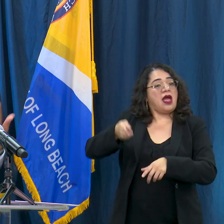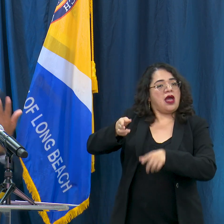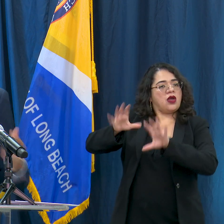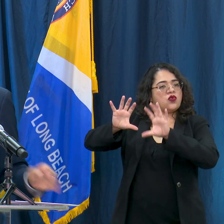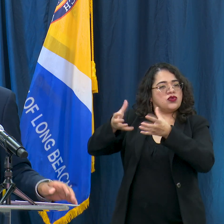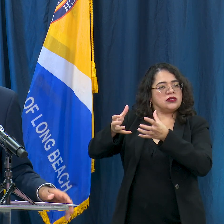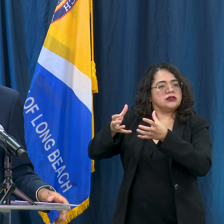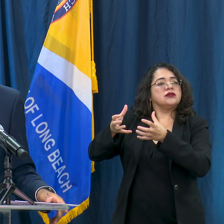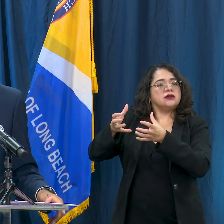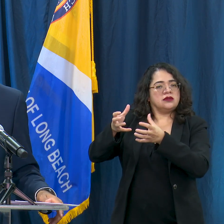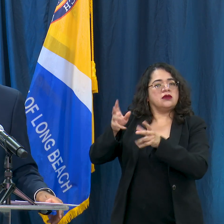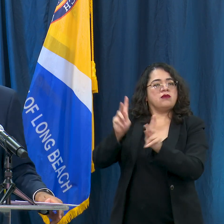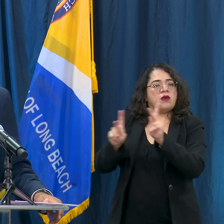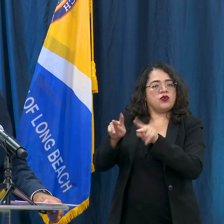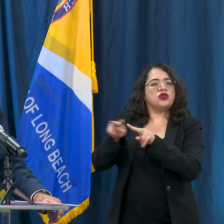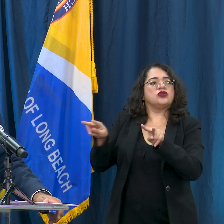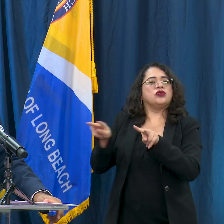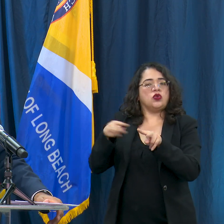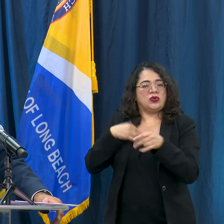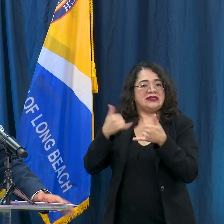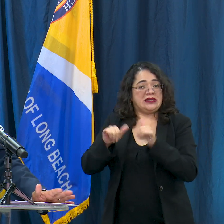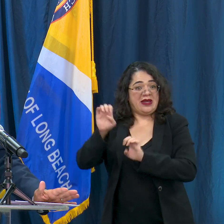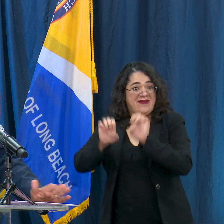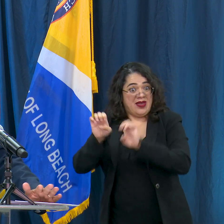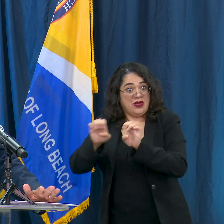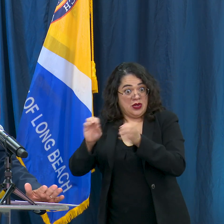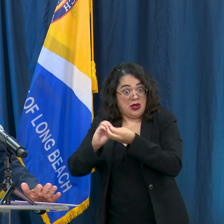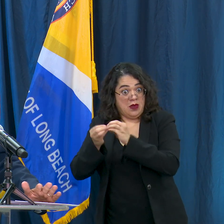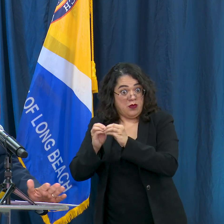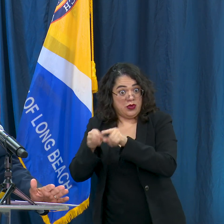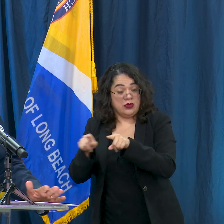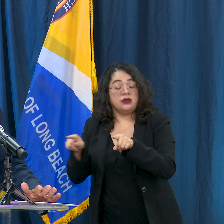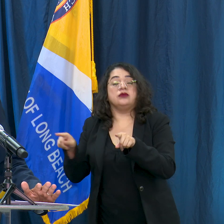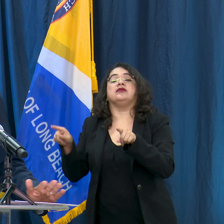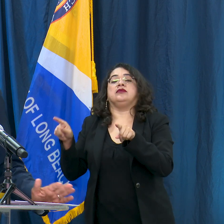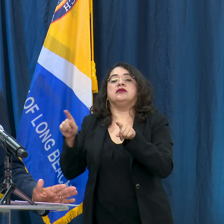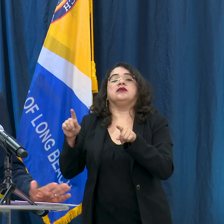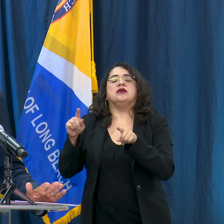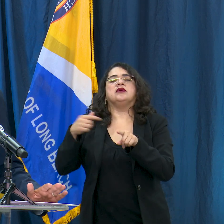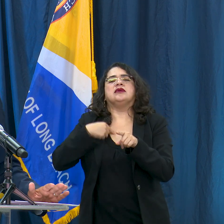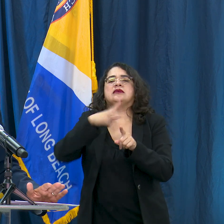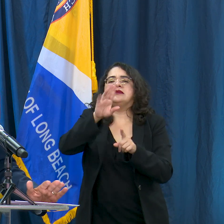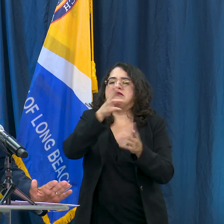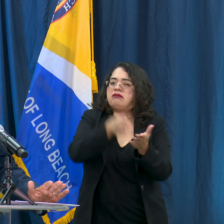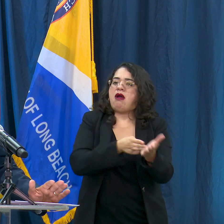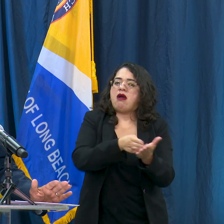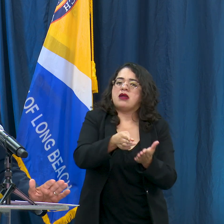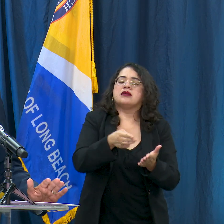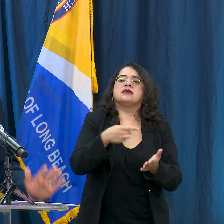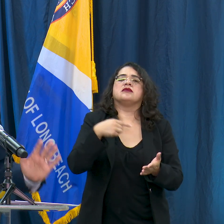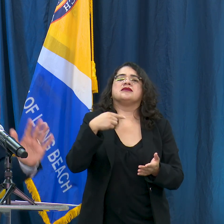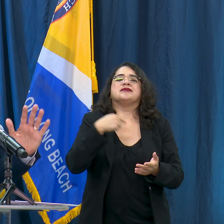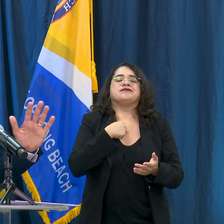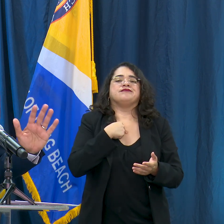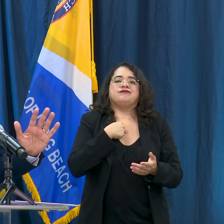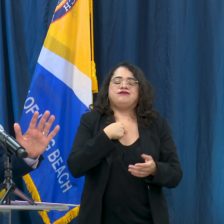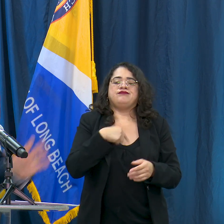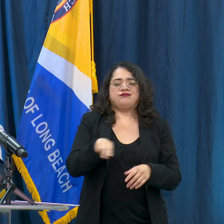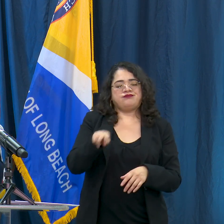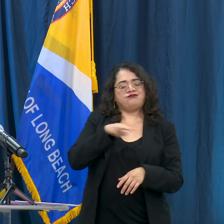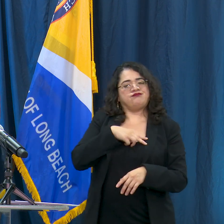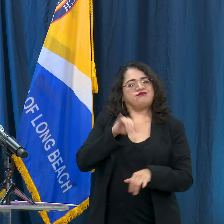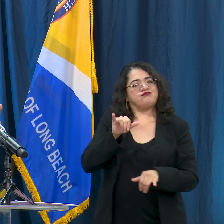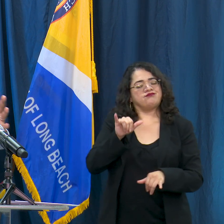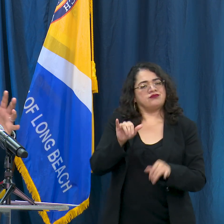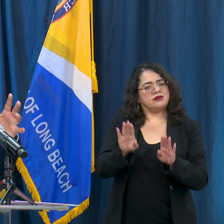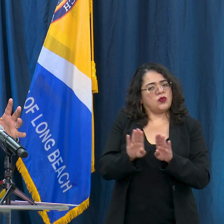still significant, so we feel good about where we are. I'll be very honest. We see that as more